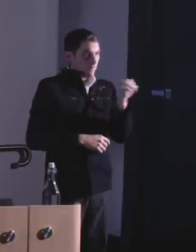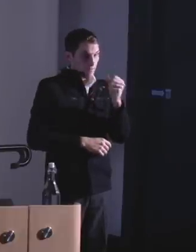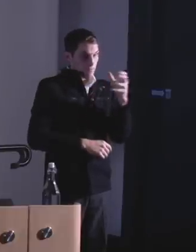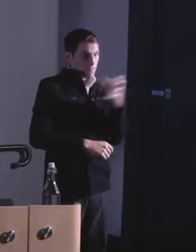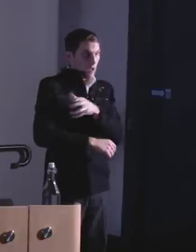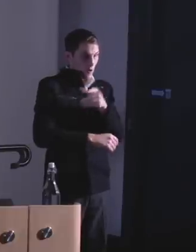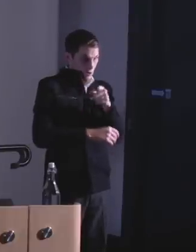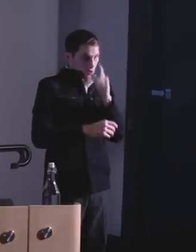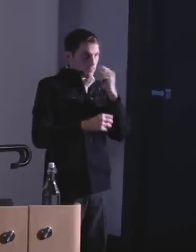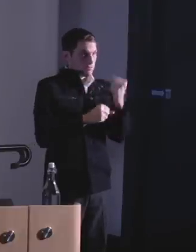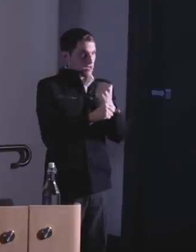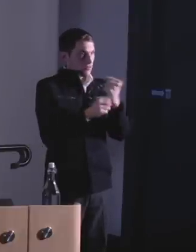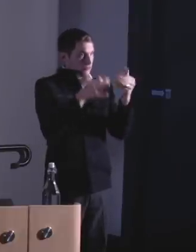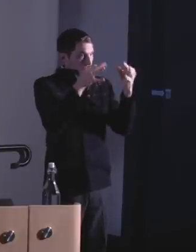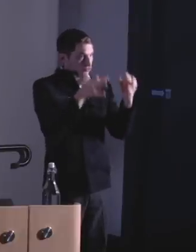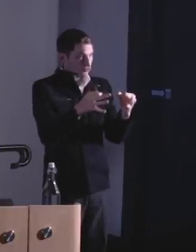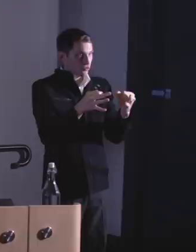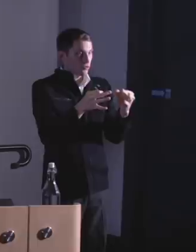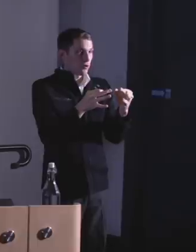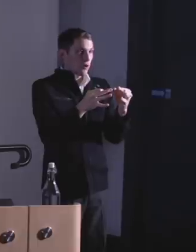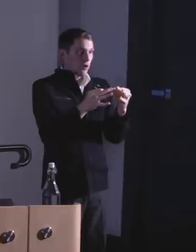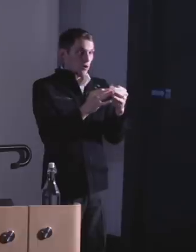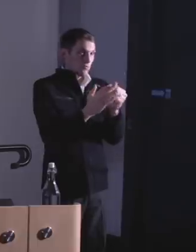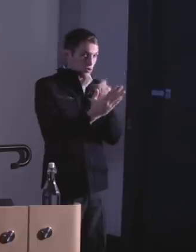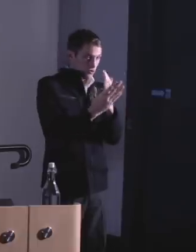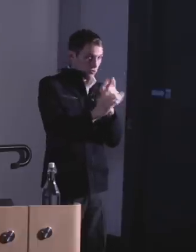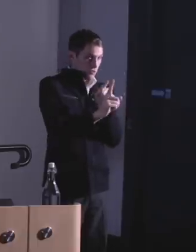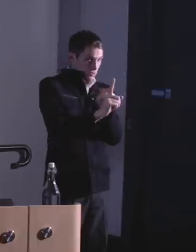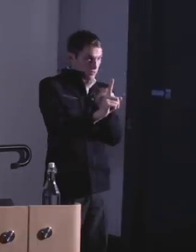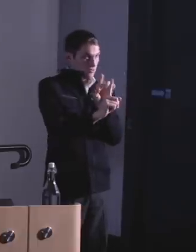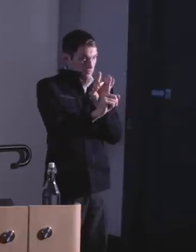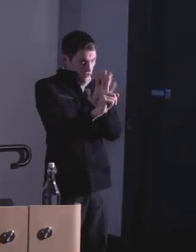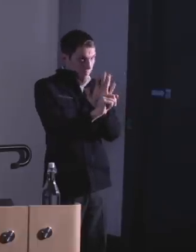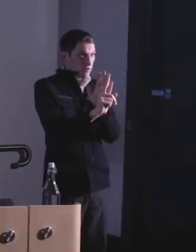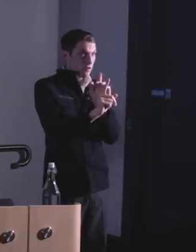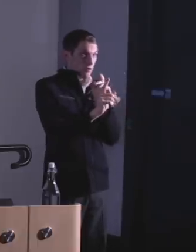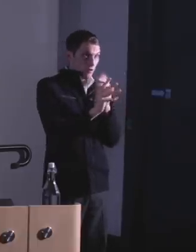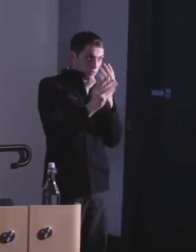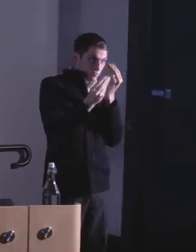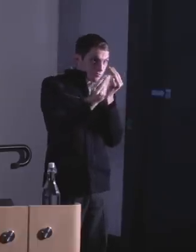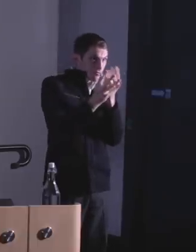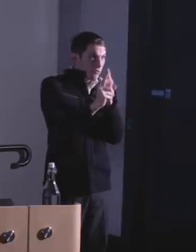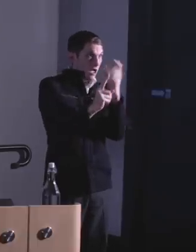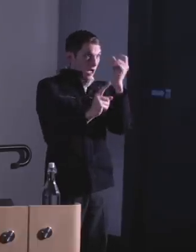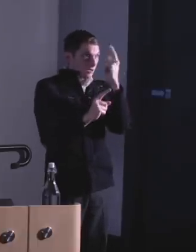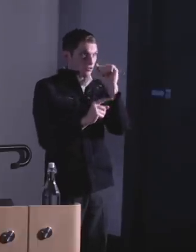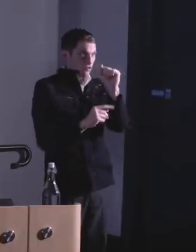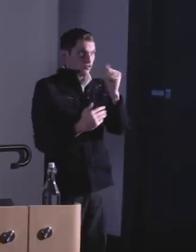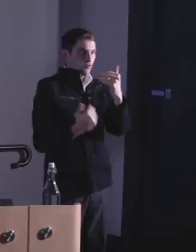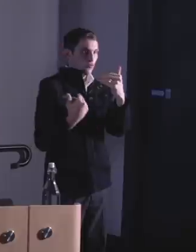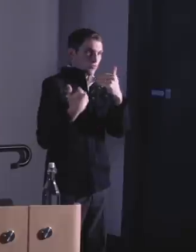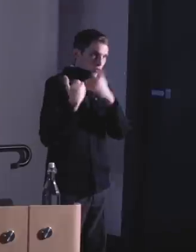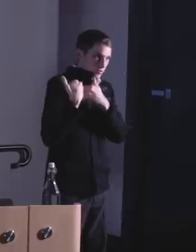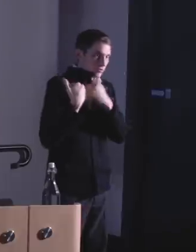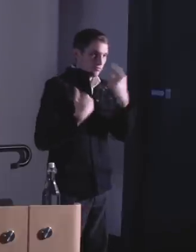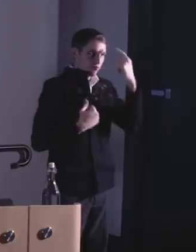to make the call, that they understand that that is their responsibility